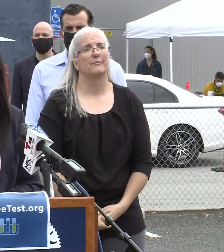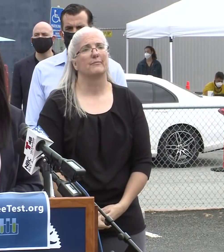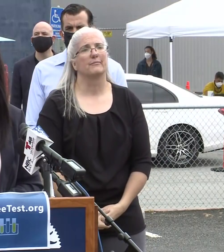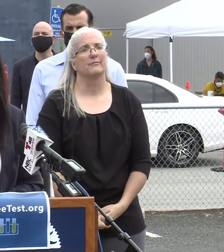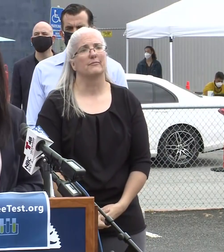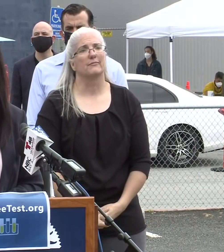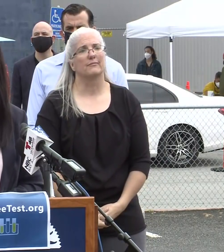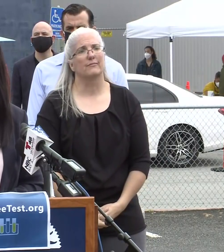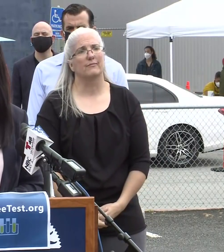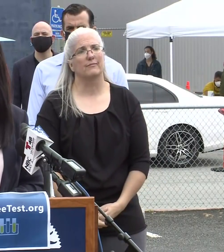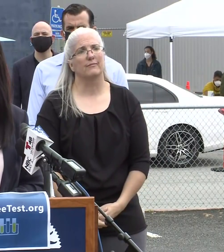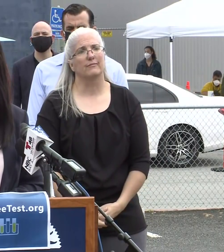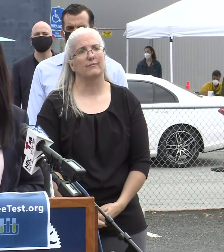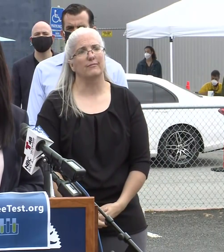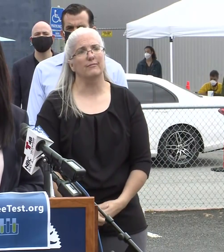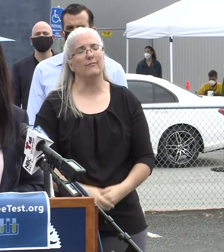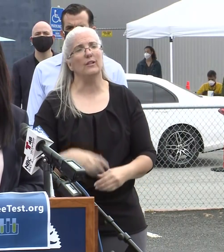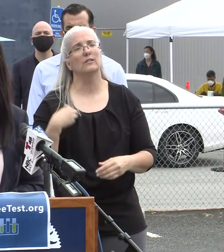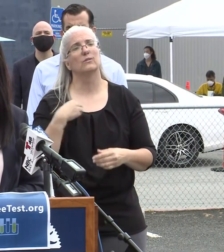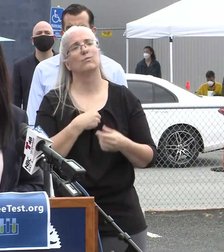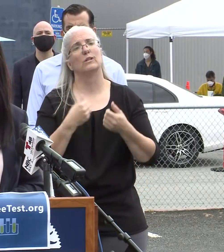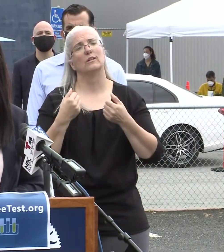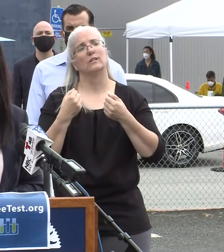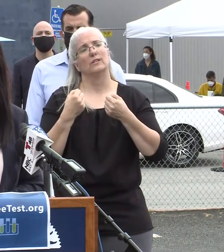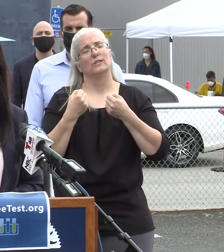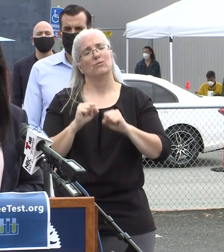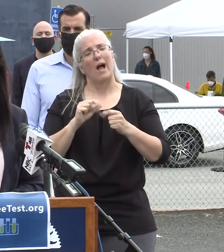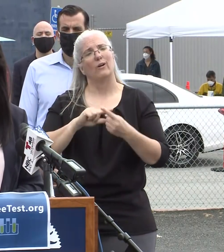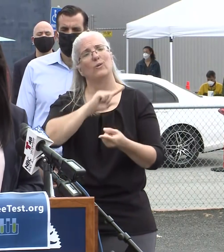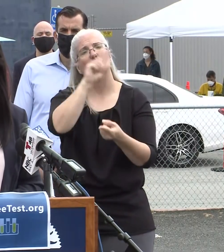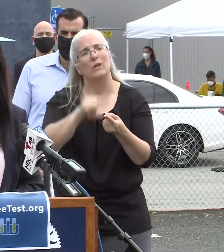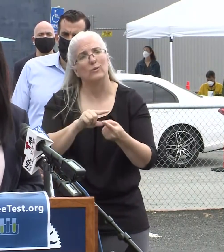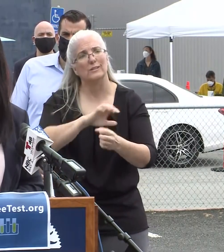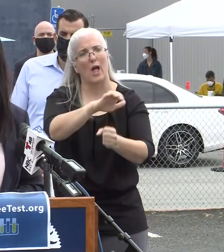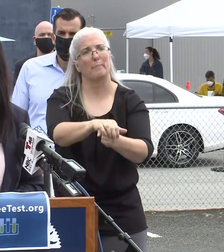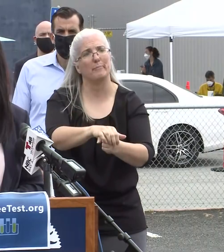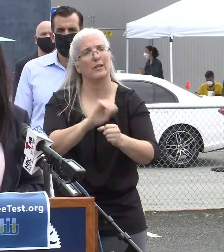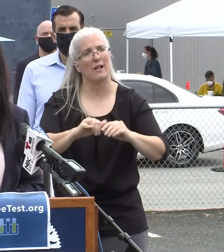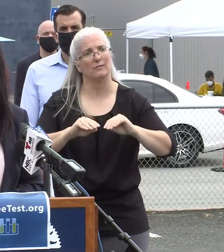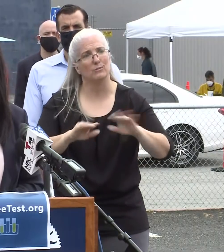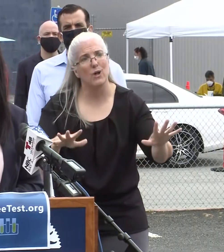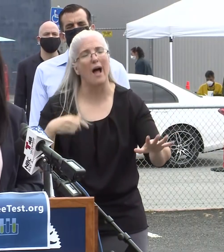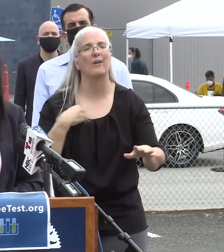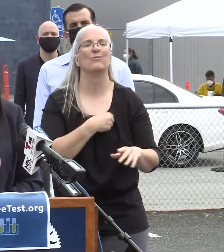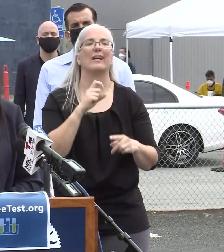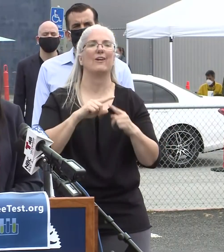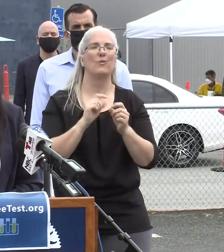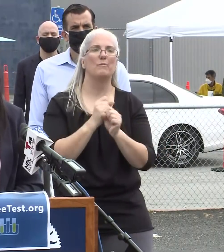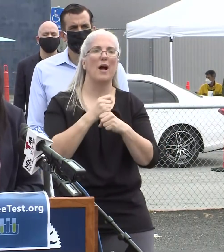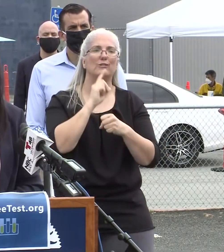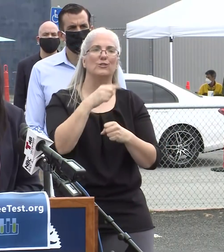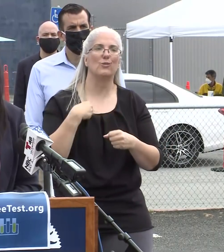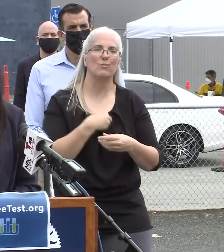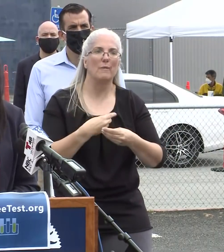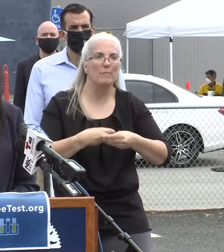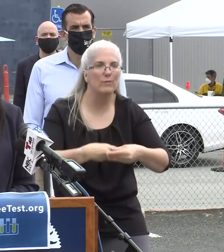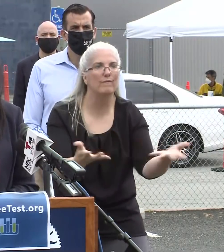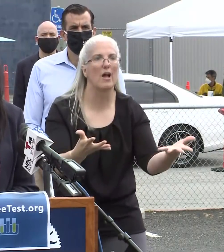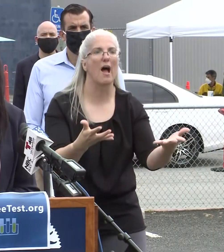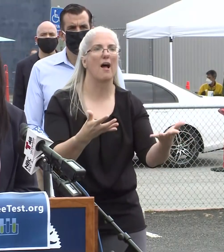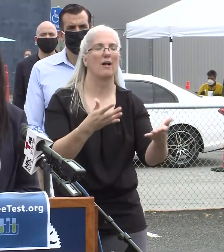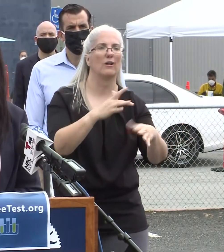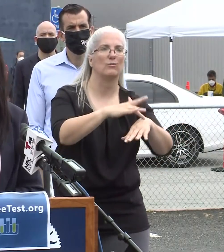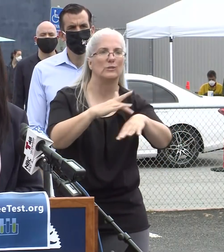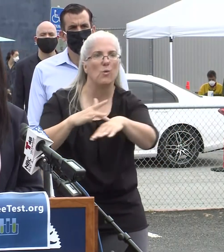the contagion, and that we make sure that we provide the resources that they need so that they are healthy, their families are healthy, and that our